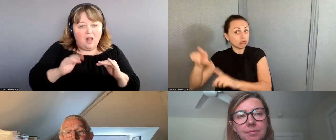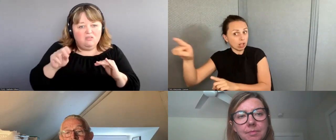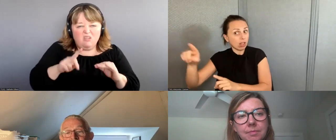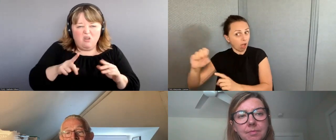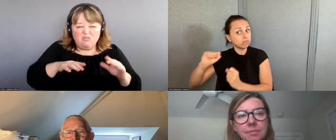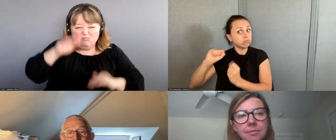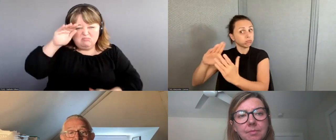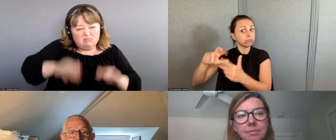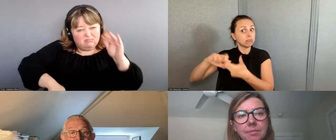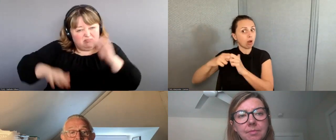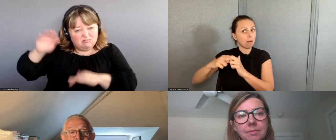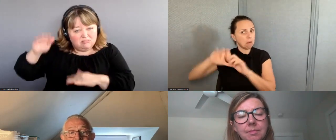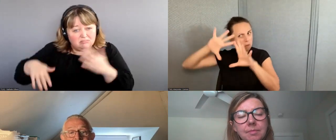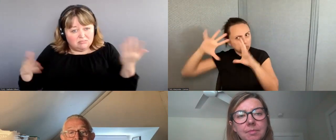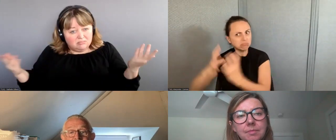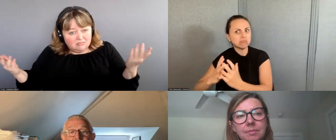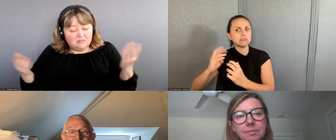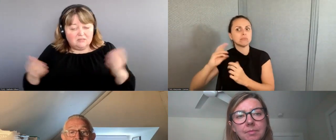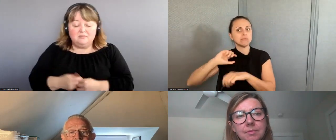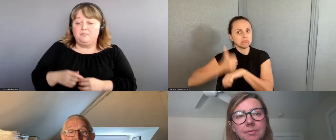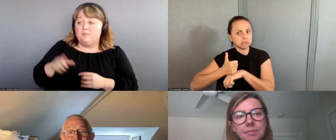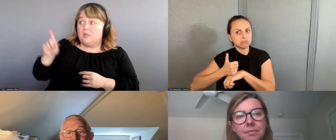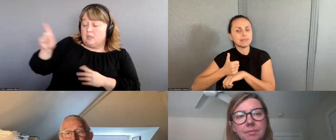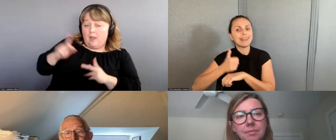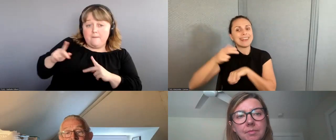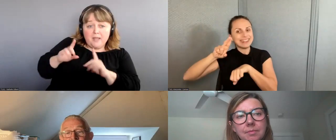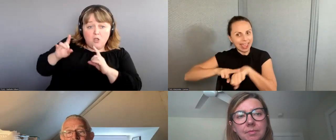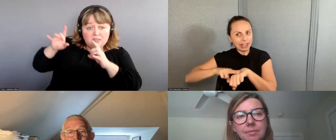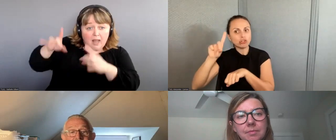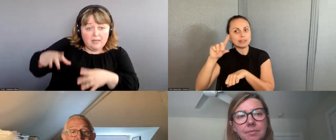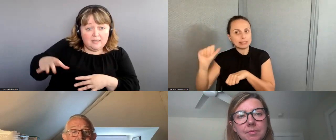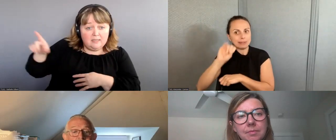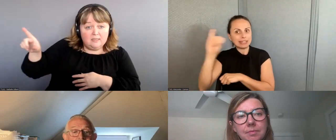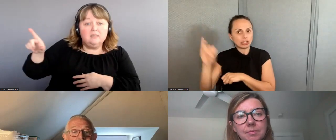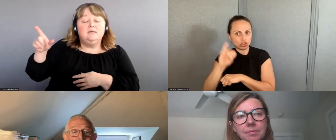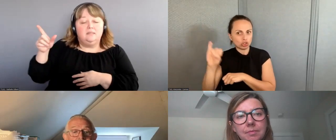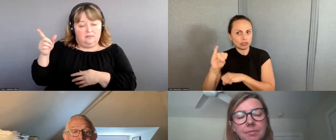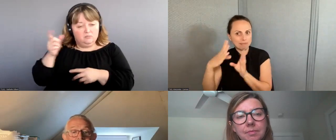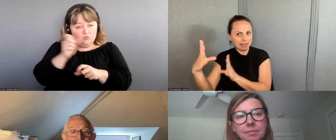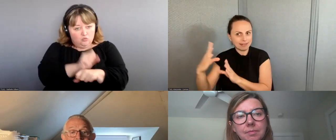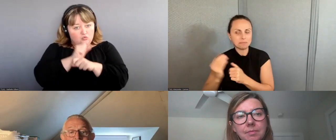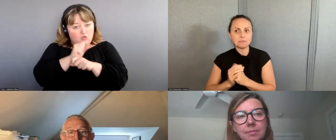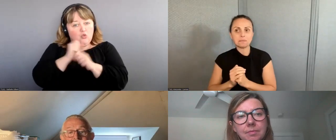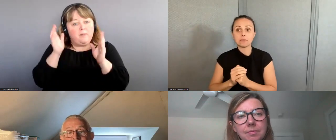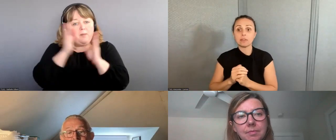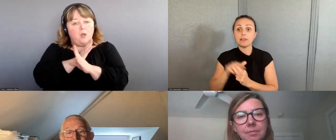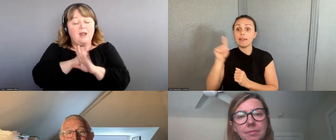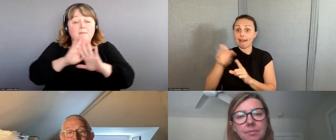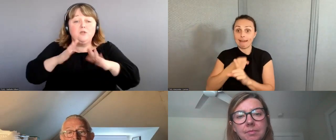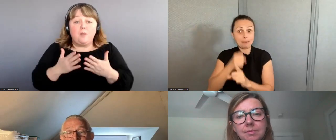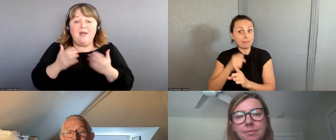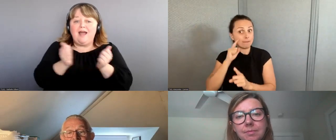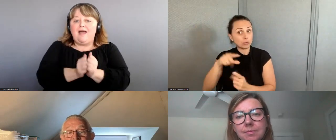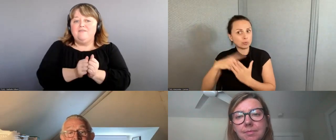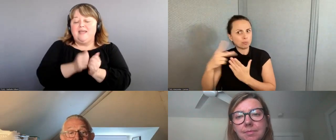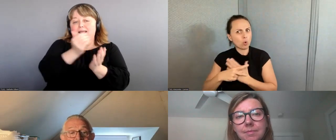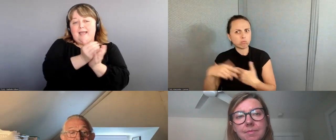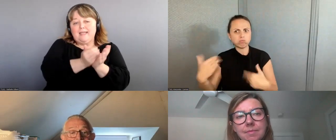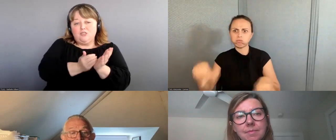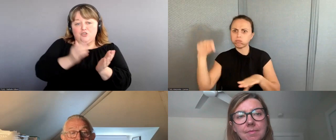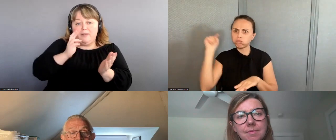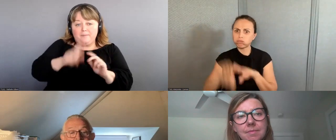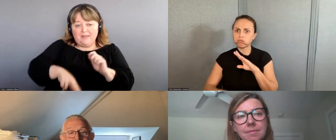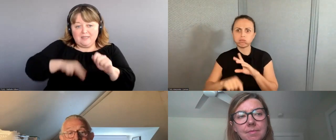problem comprehensively through the creation of the National Disability Insurance Scheme. The impact of this program has been profound and